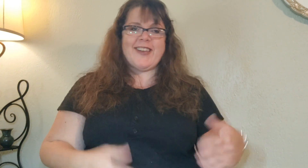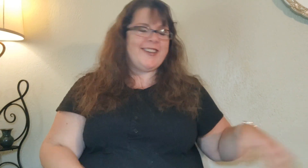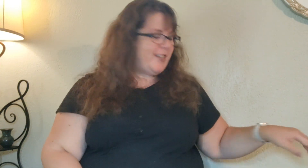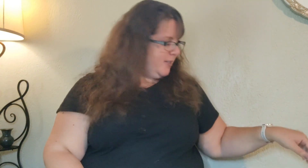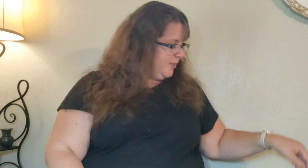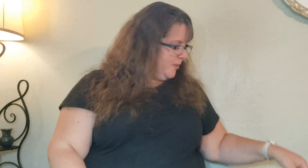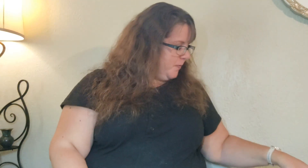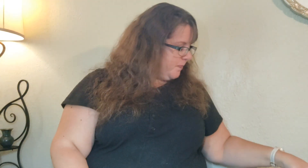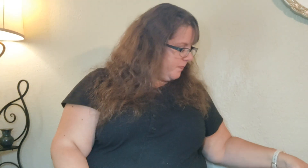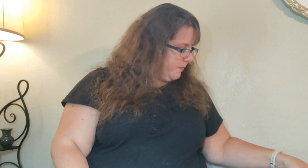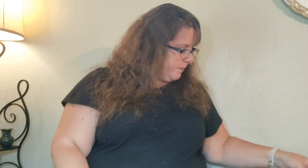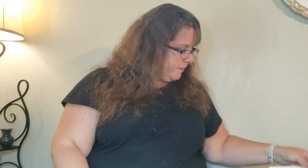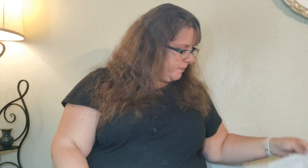head.